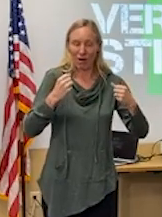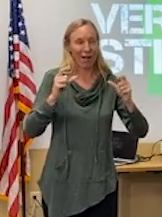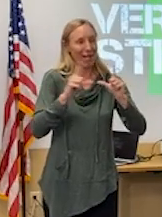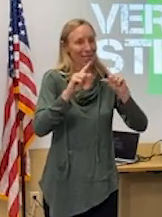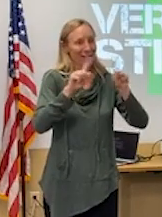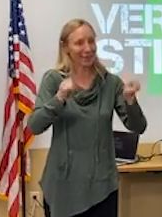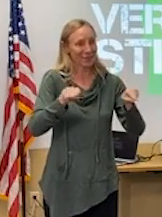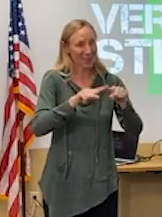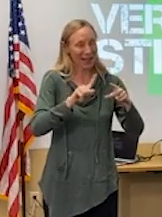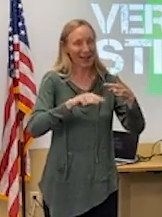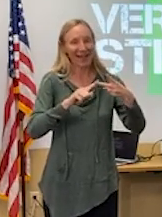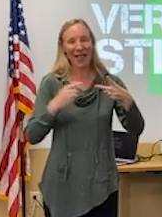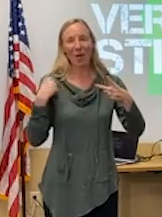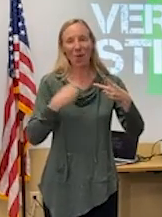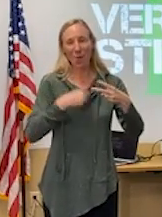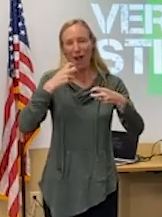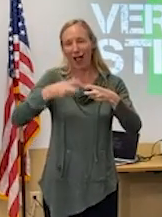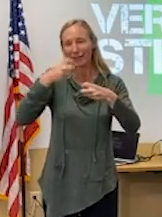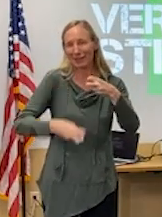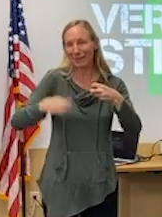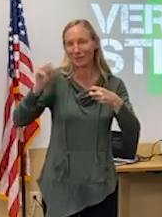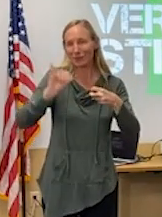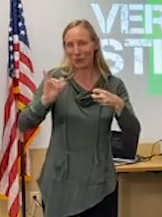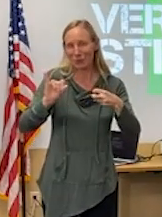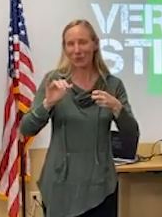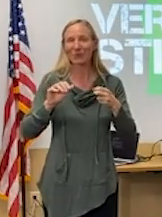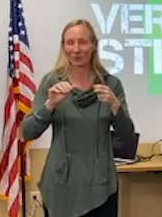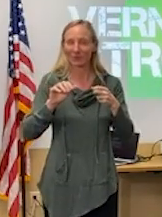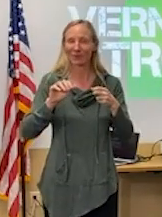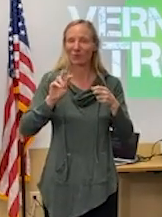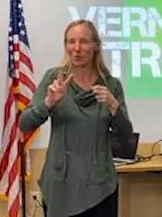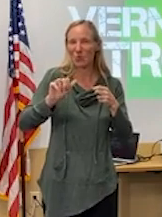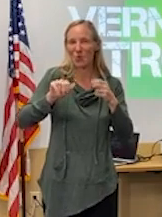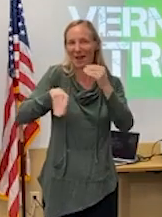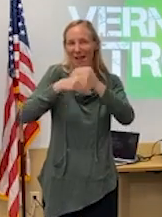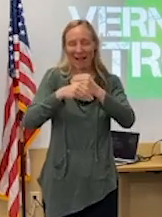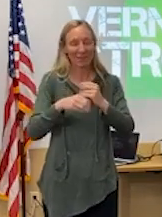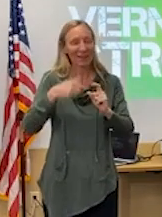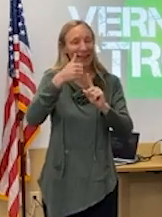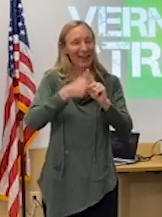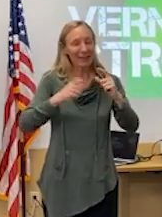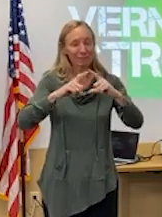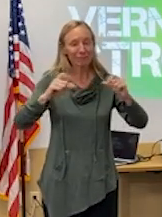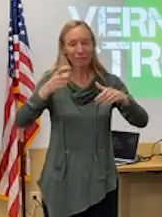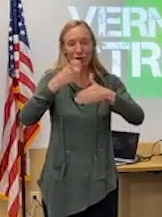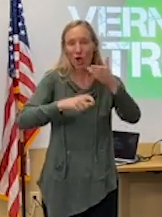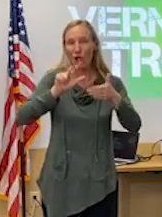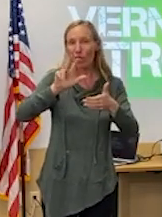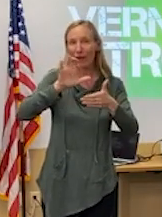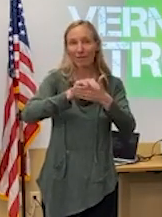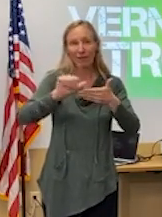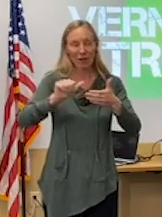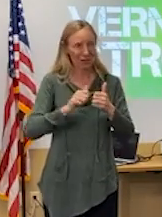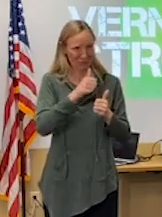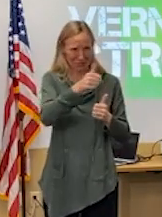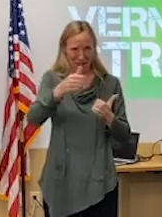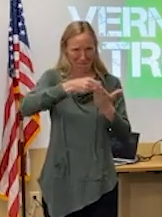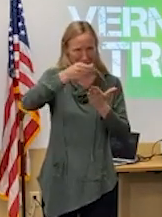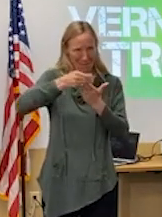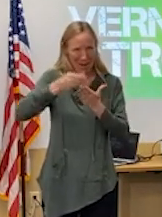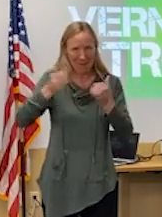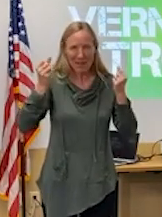other with Tough 2 added. Each plate will be $35. You can buy as many as you